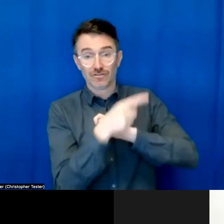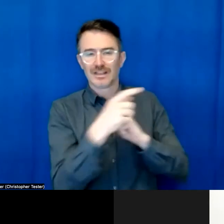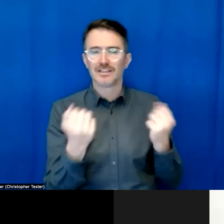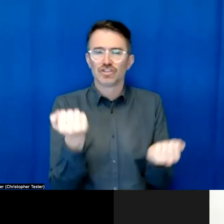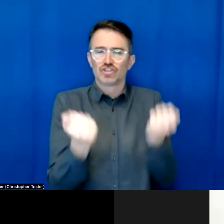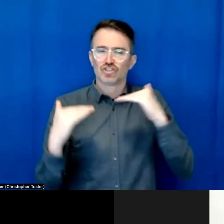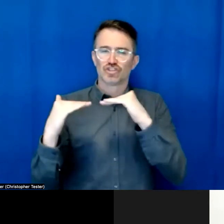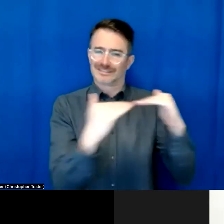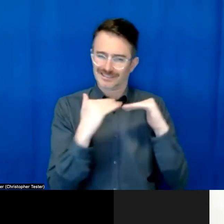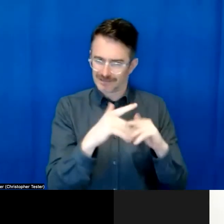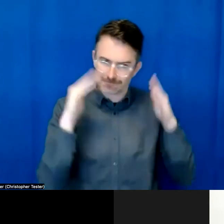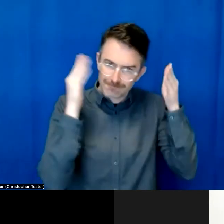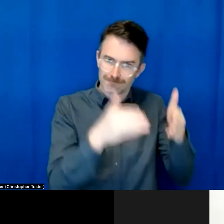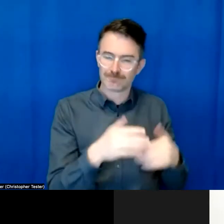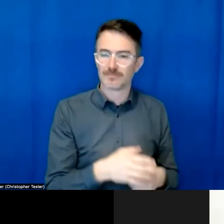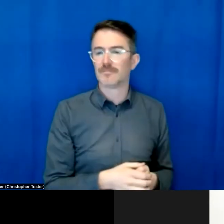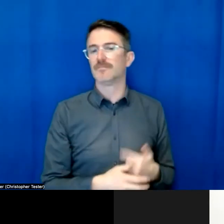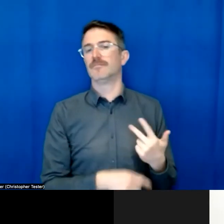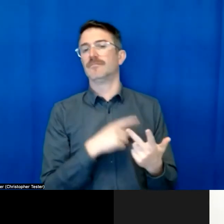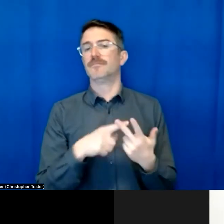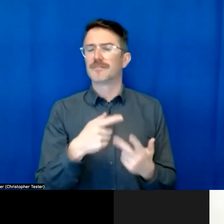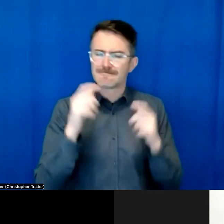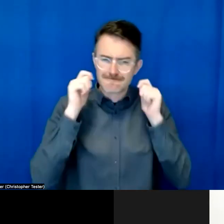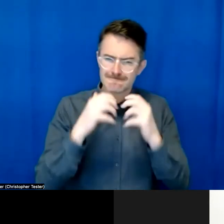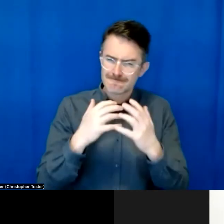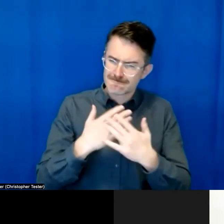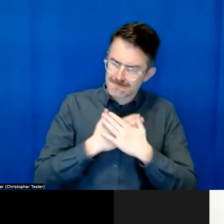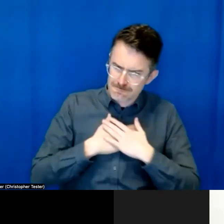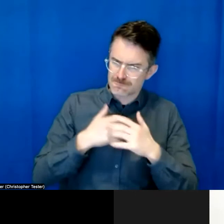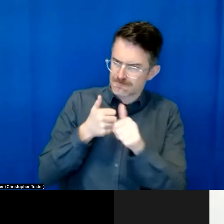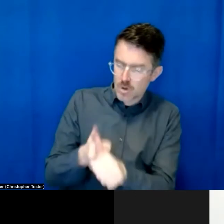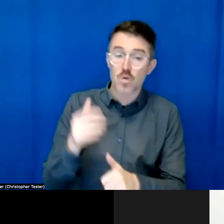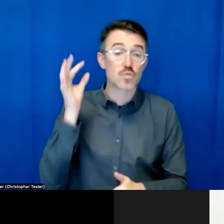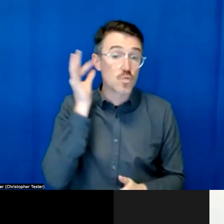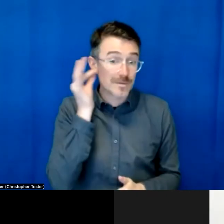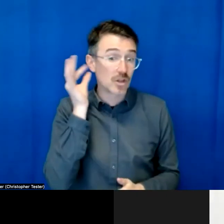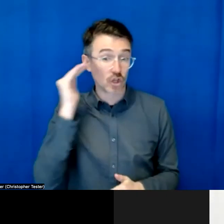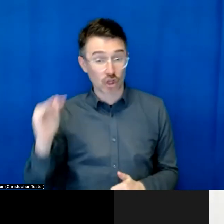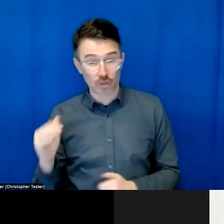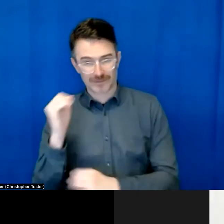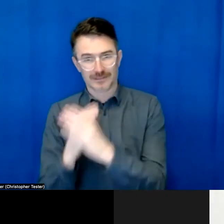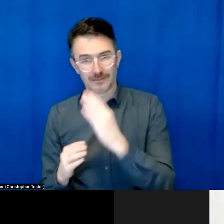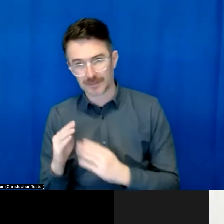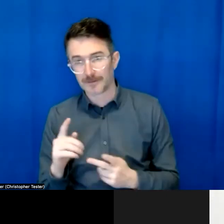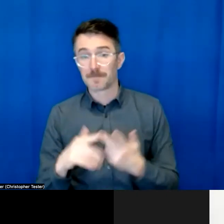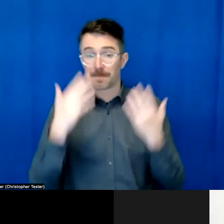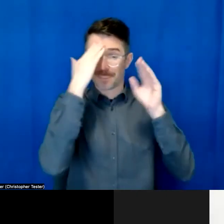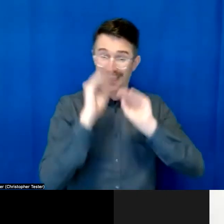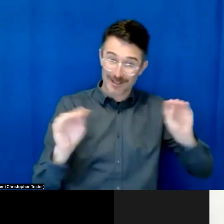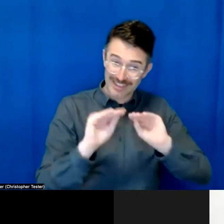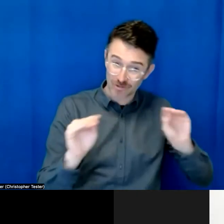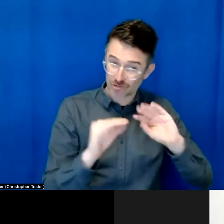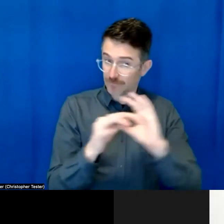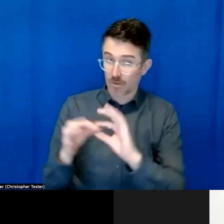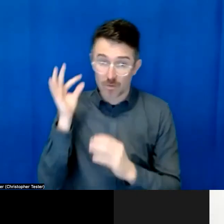women and girls with disability, inclusive education, increased participation of women and girls with disability, including Indigenous